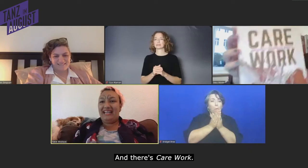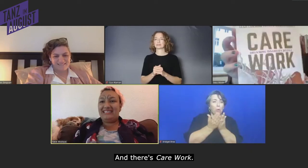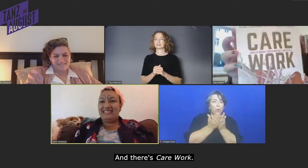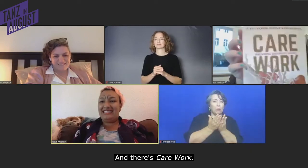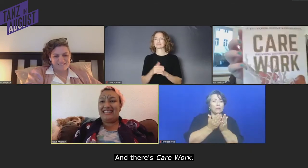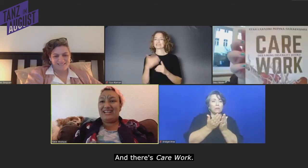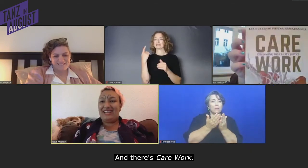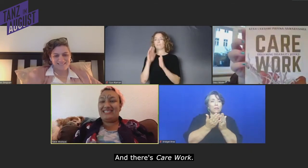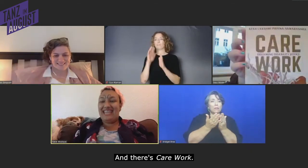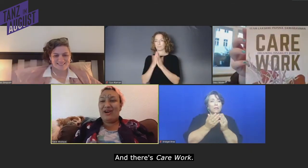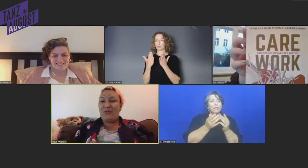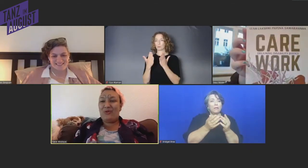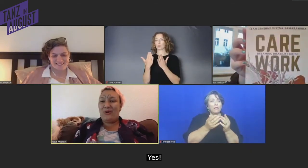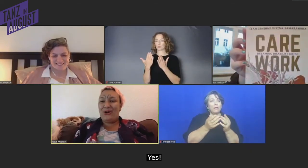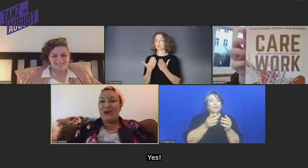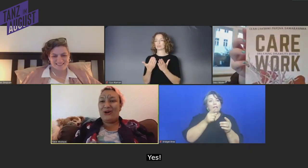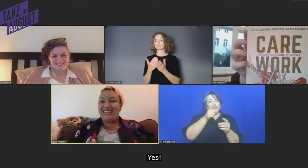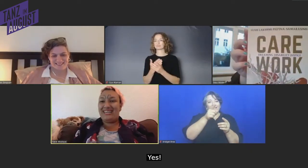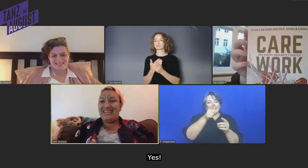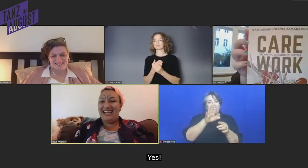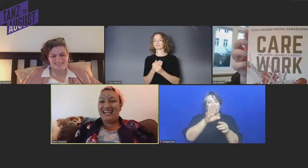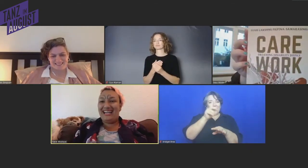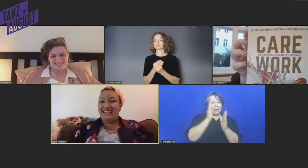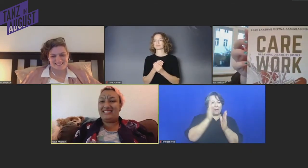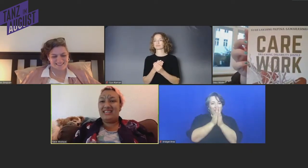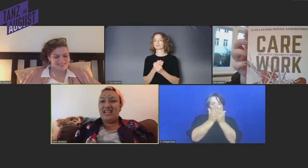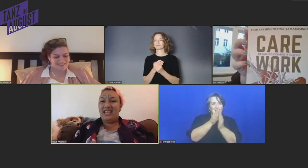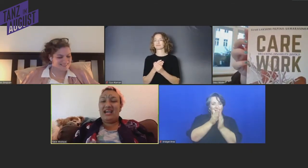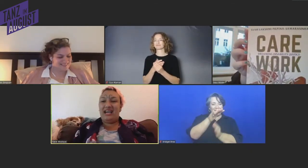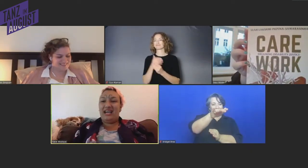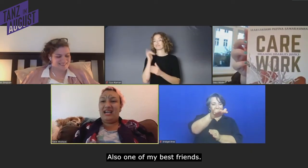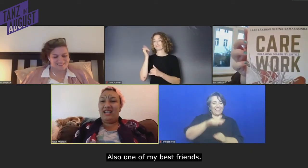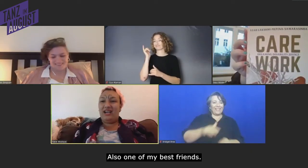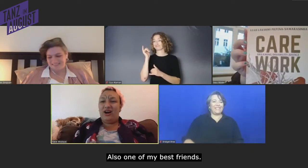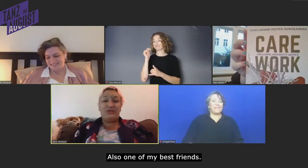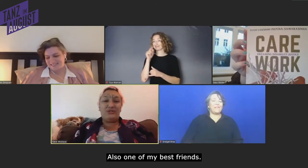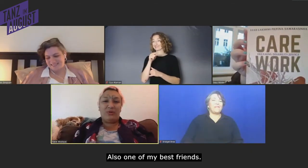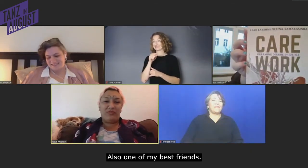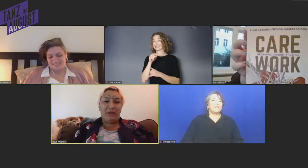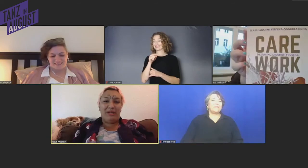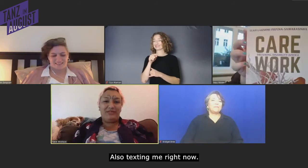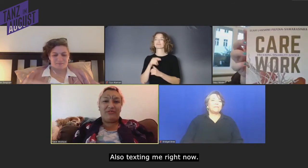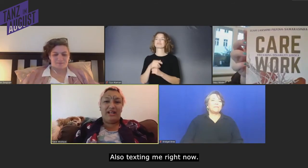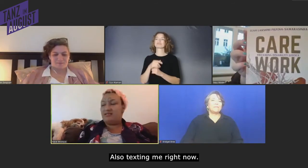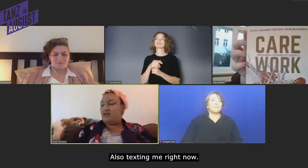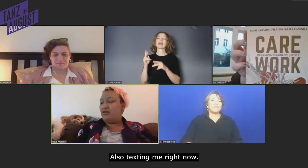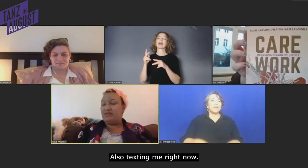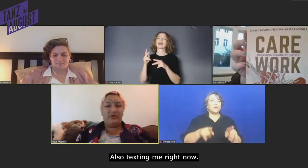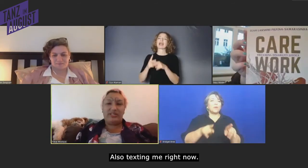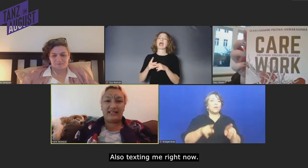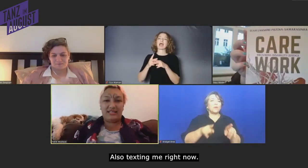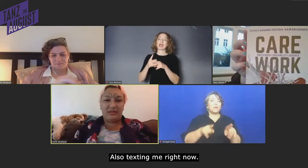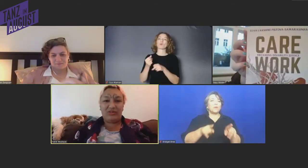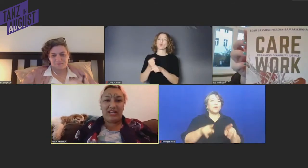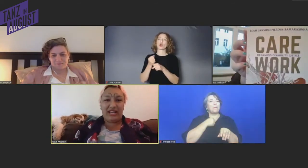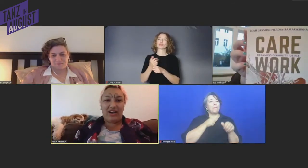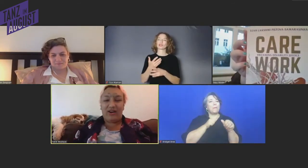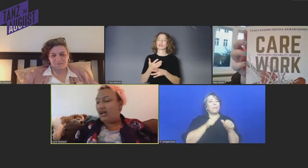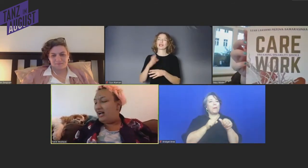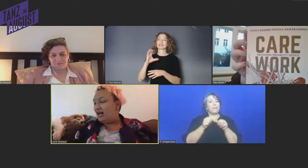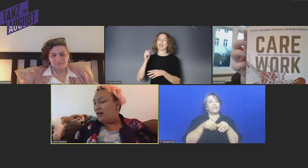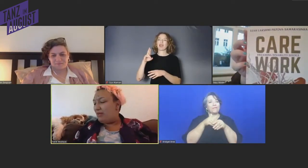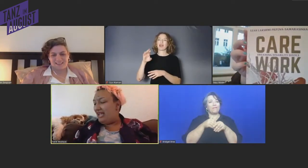And there's care work, yes. Also, one of my best friends also texting me right